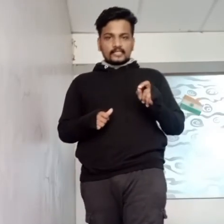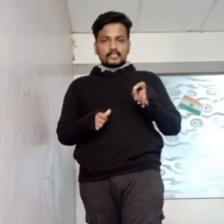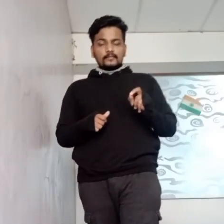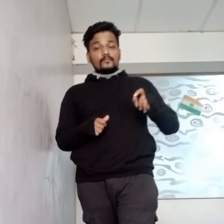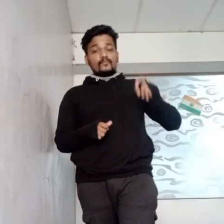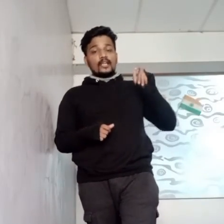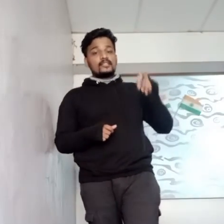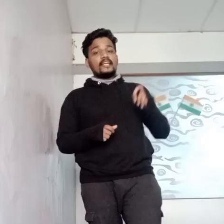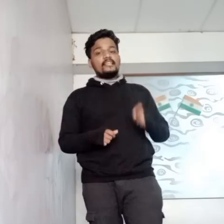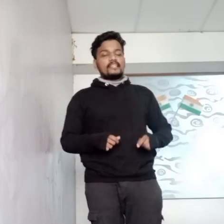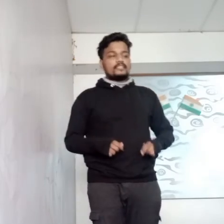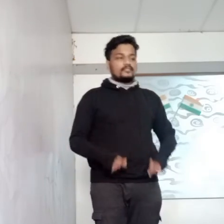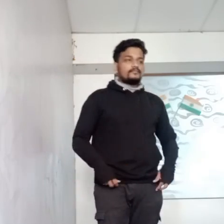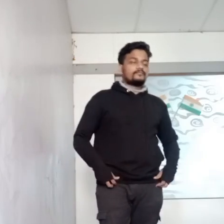the thread leakage.